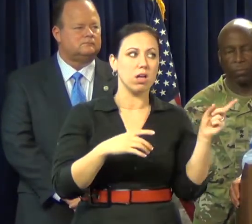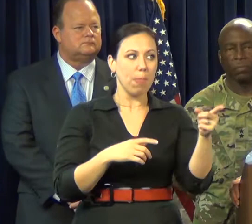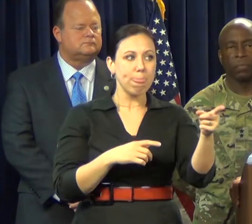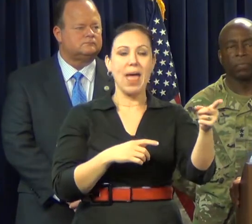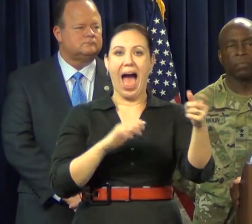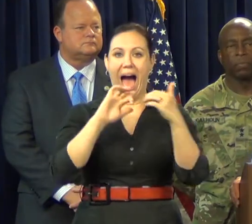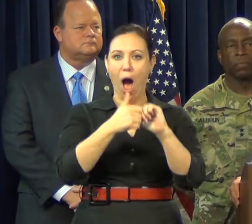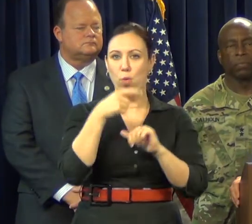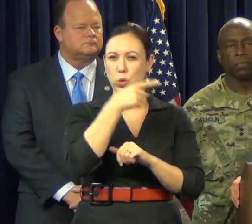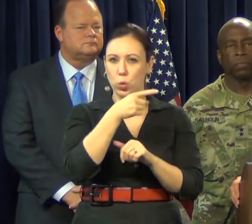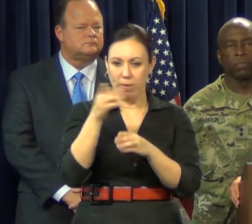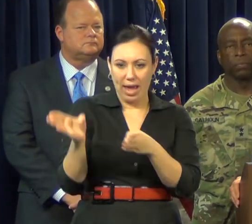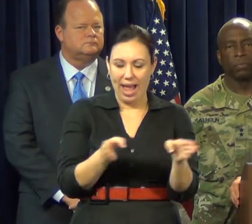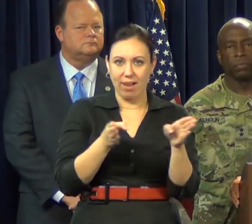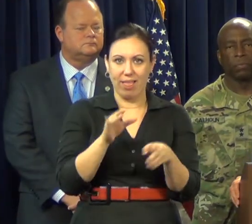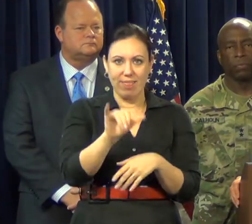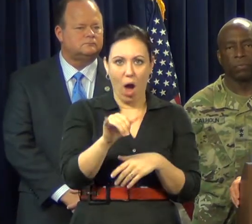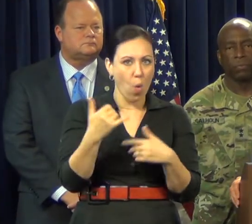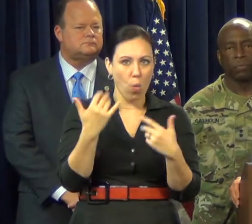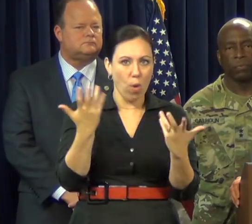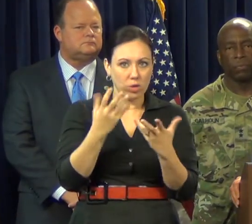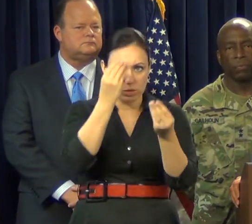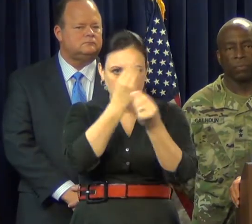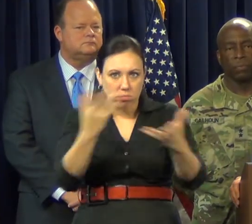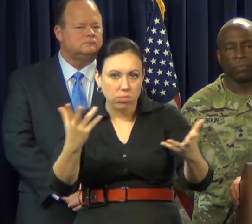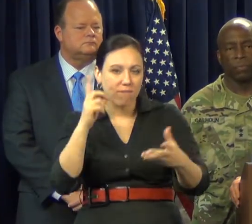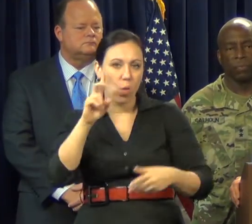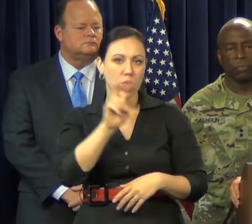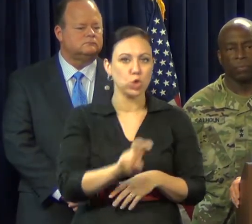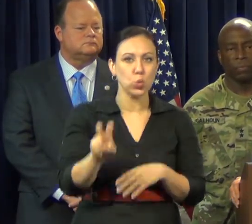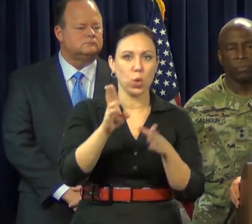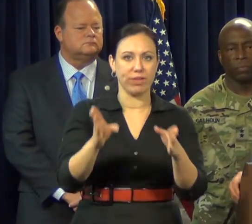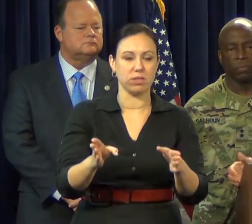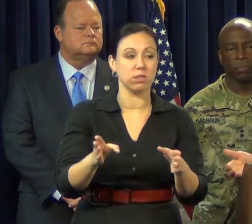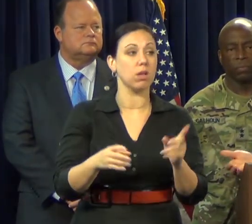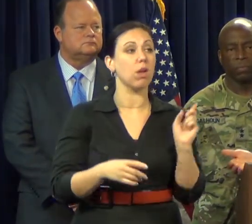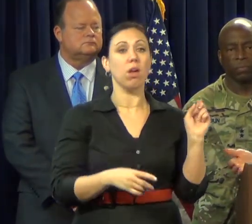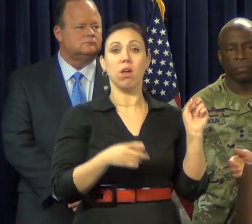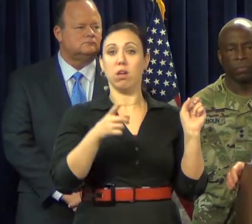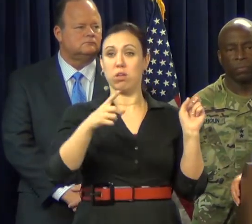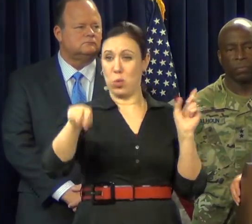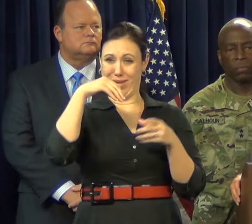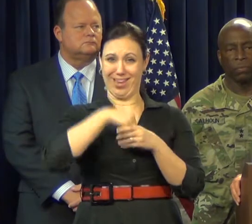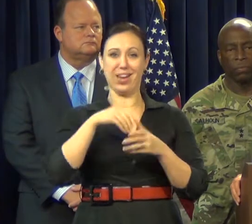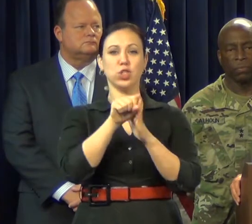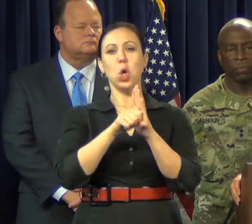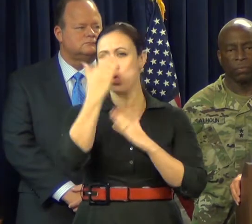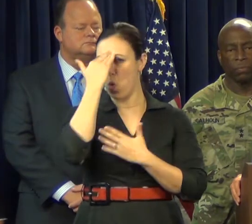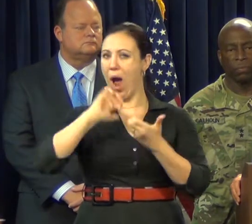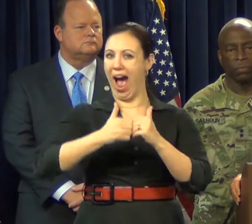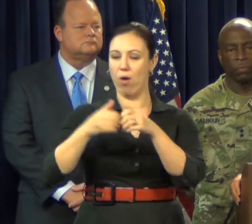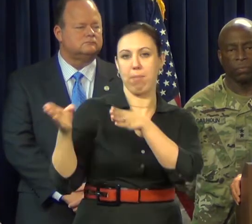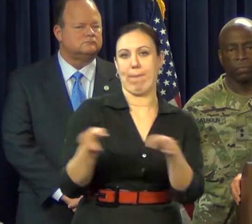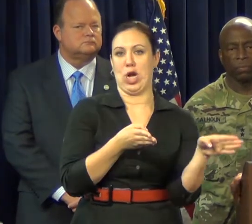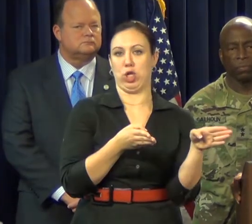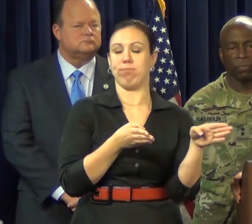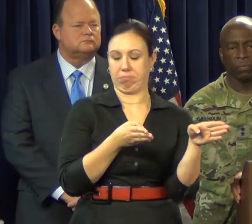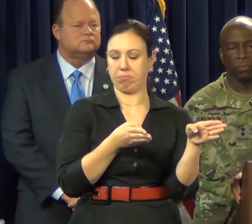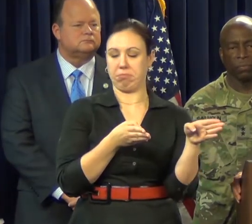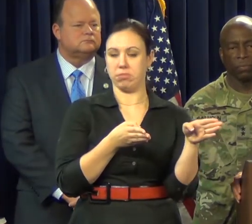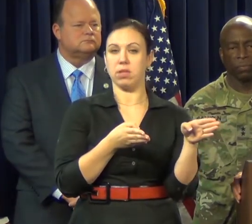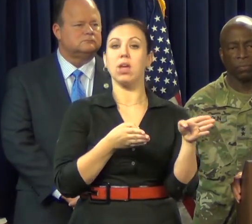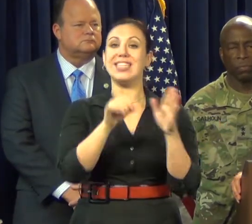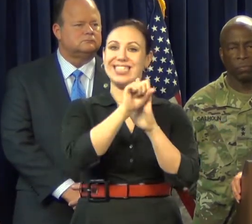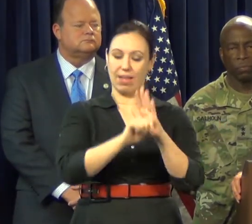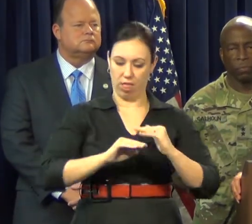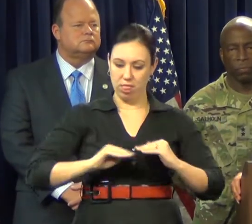be handling that, and what do you want to tell these tourists? Well, you're in a state that knows how to get prepared. We have, at the state